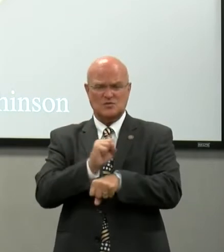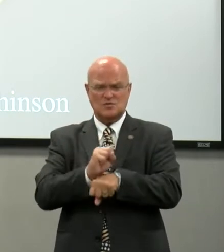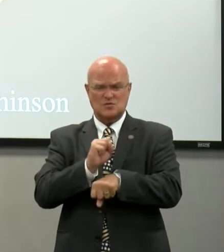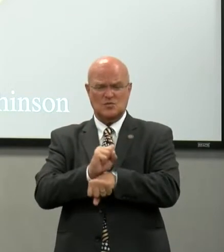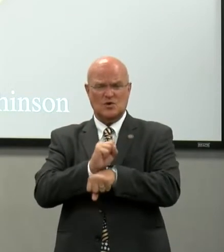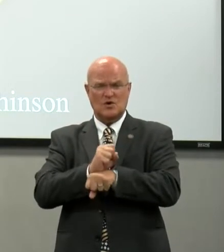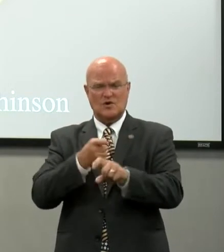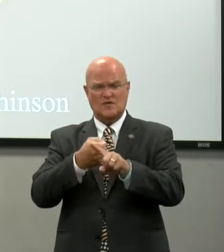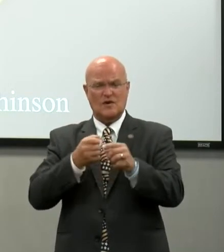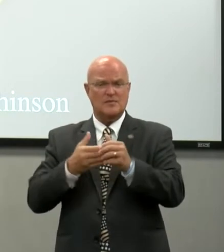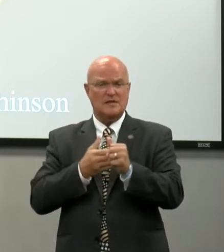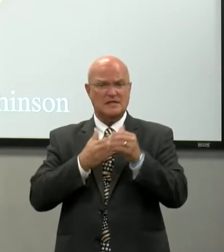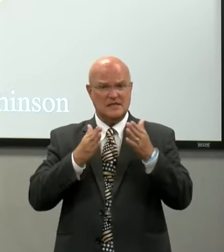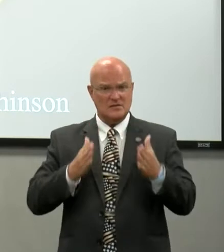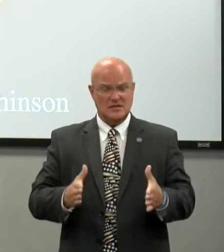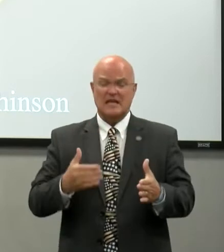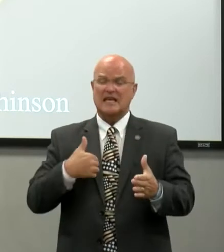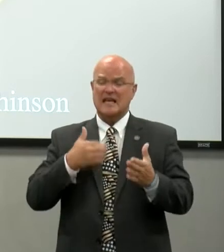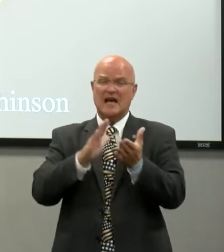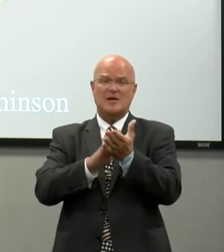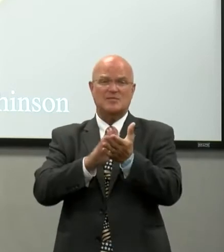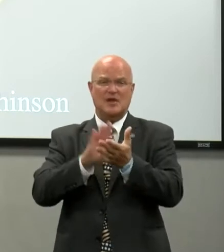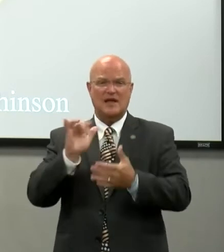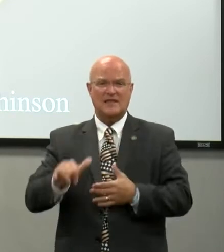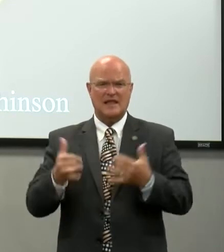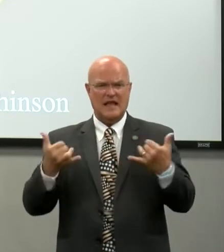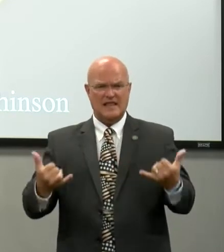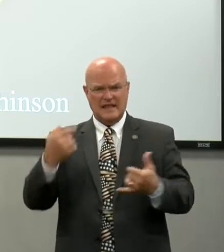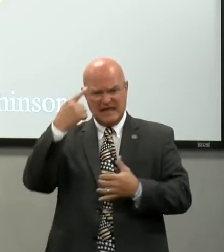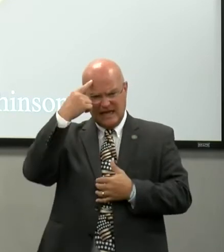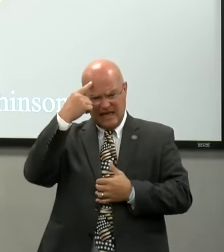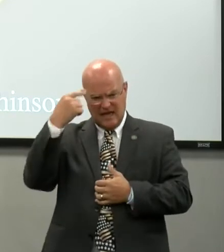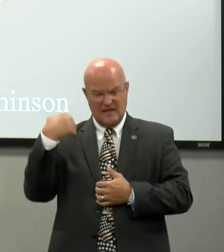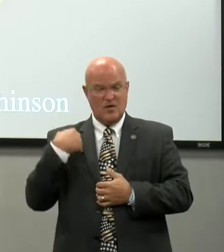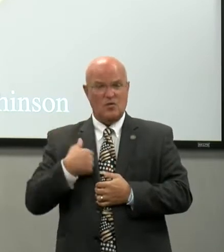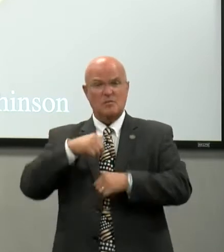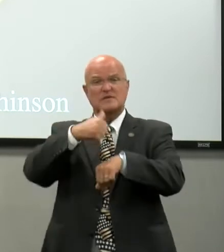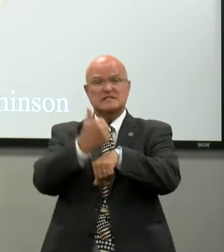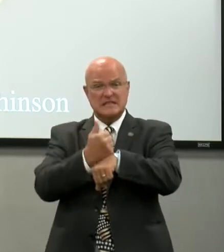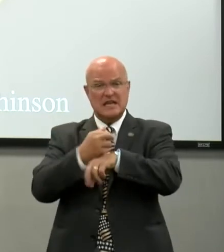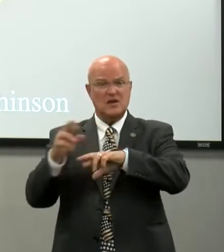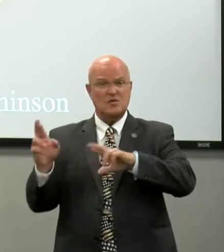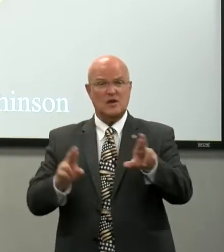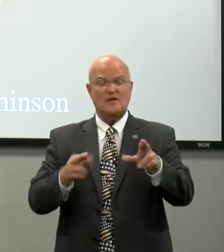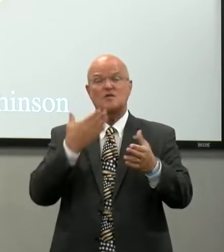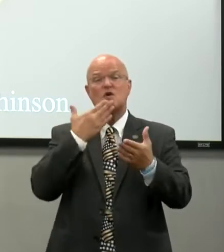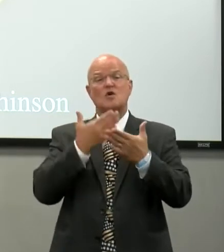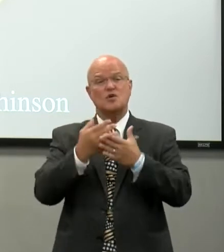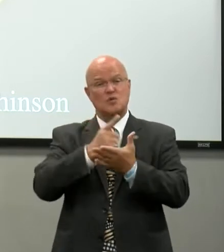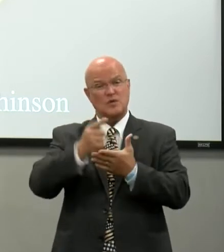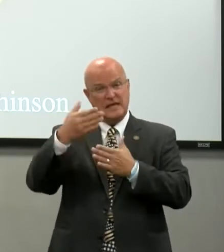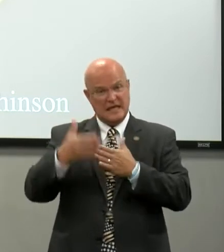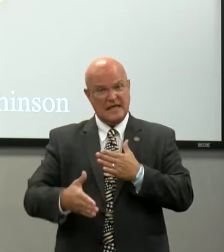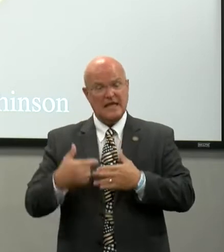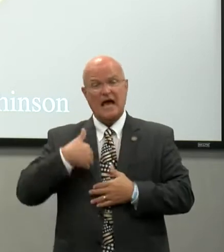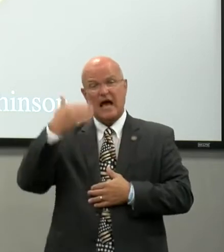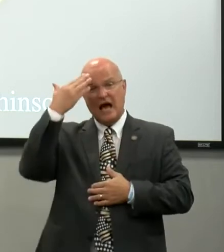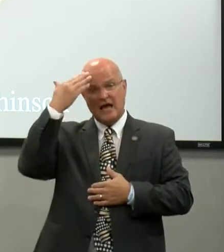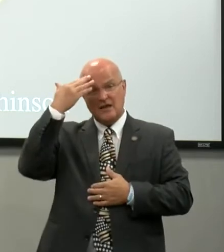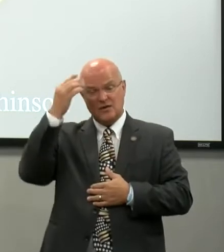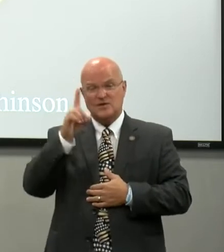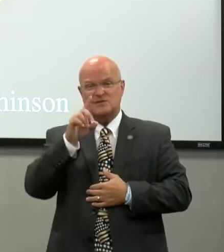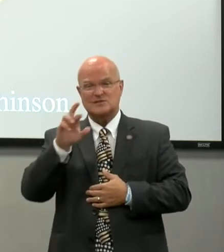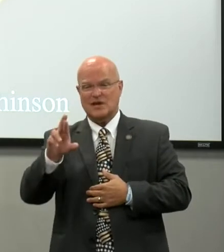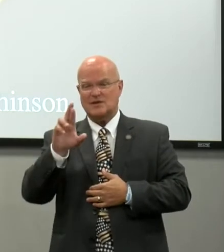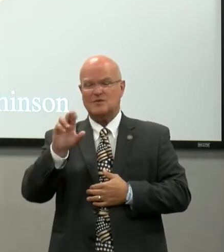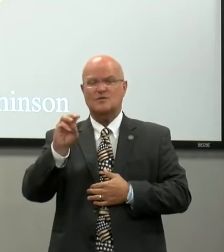their part, and I applaud them for it. And with that, I think that we'll be setting the stage for a good weekend that I know Dr. Romero